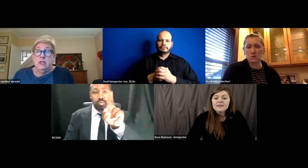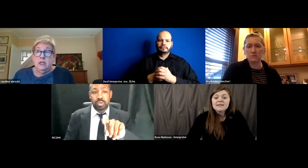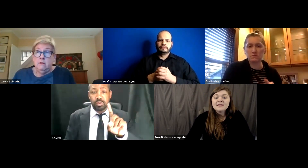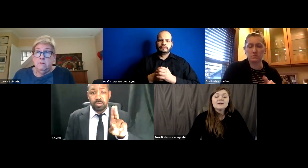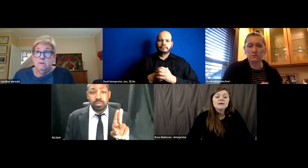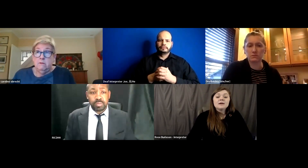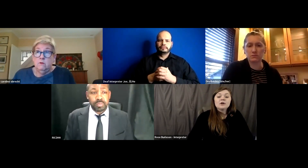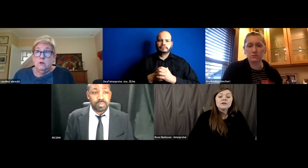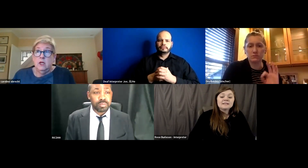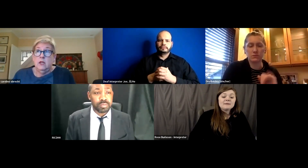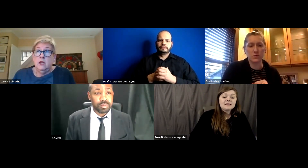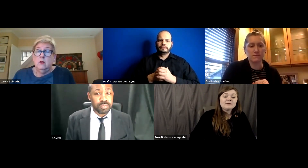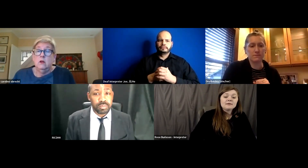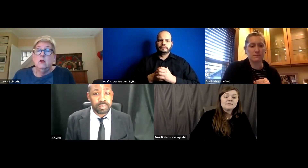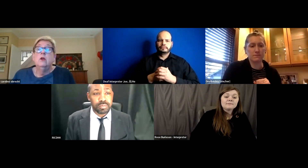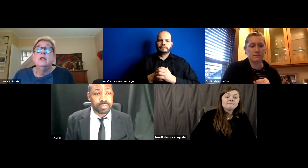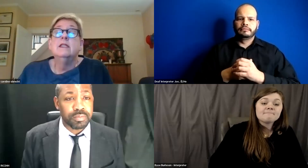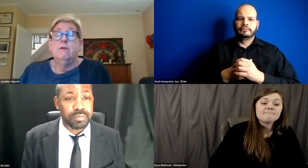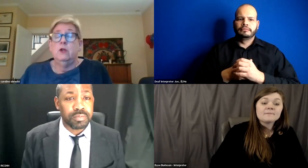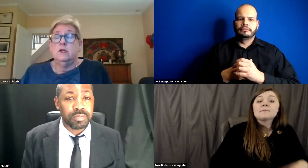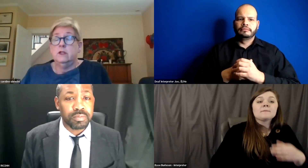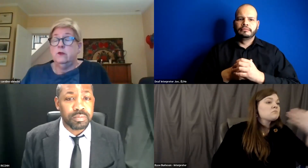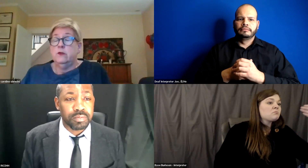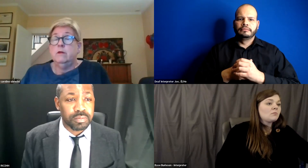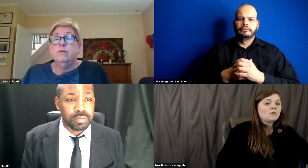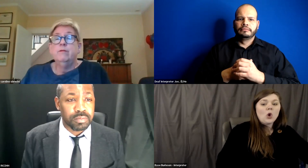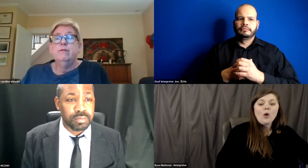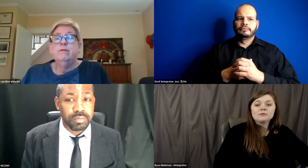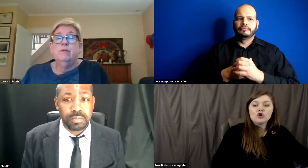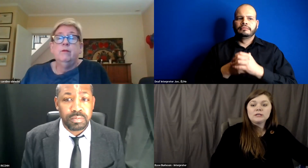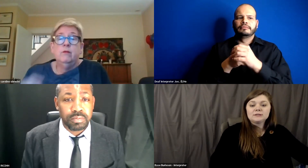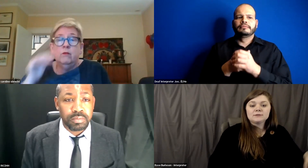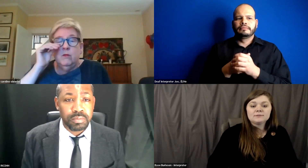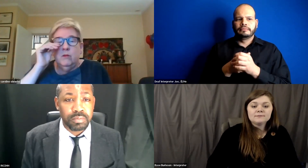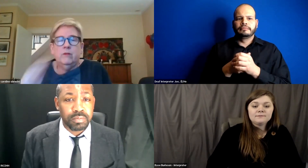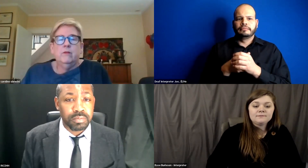I believe, Ernest speaking. oh, good, let's have Ernest answer